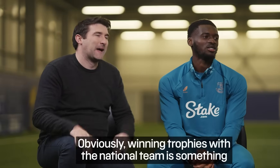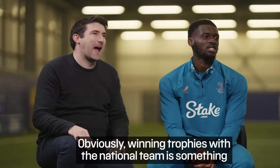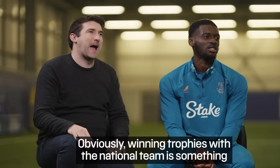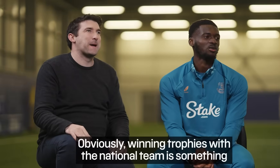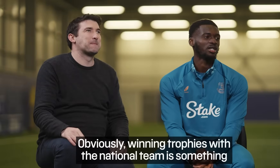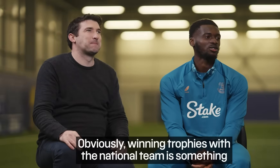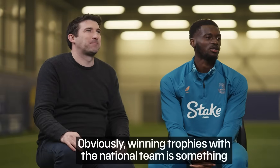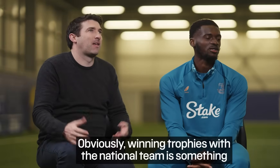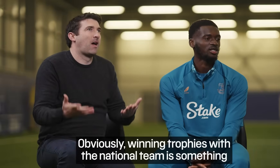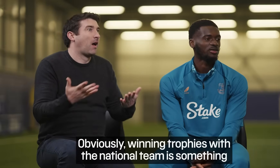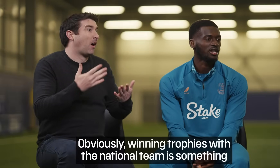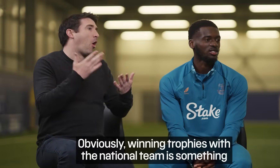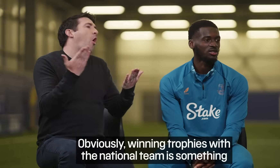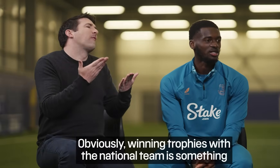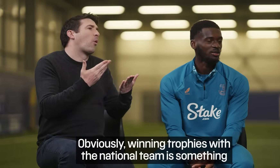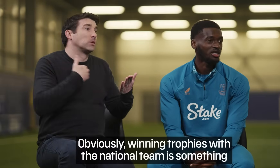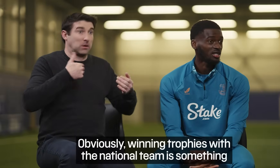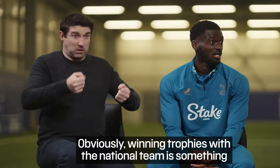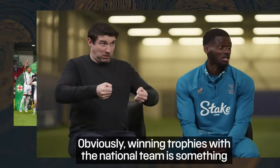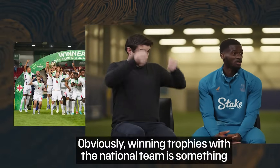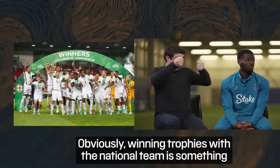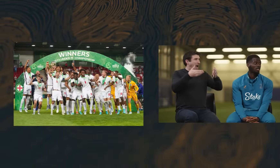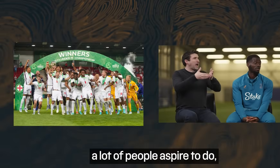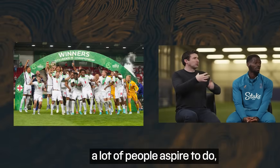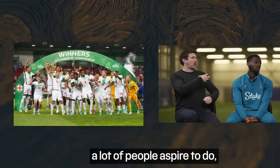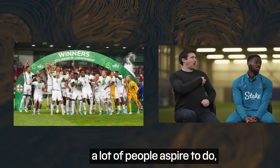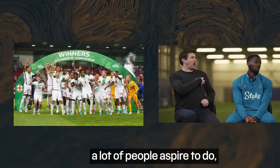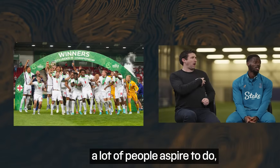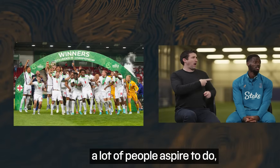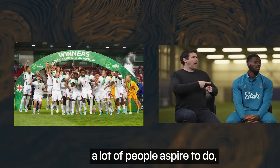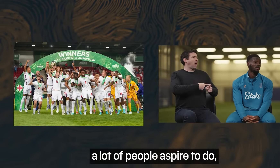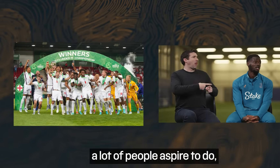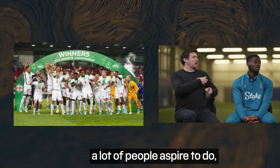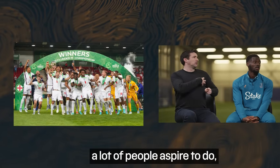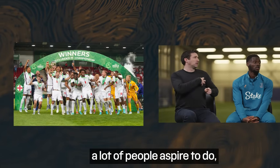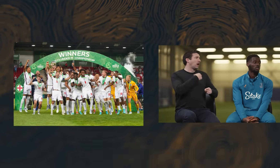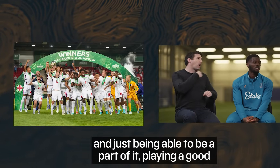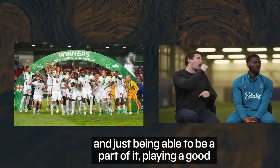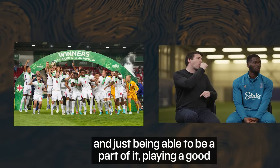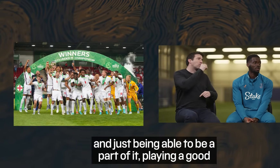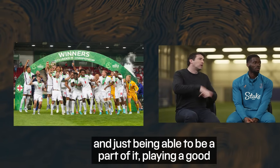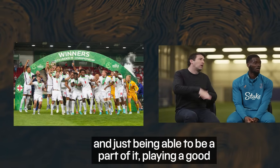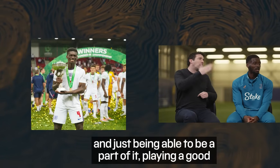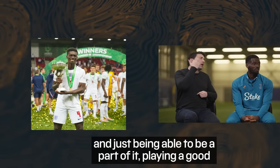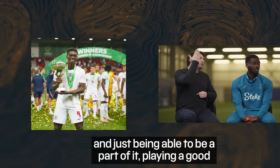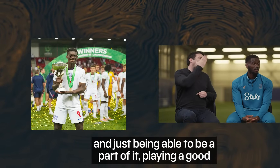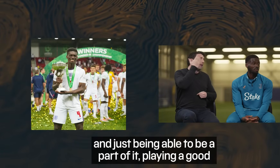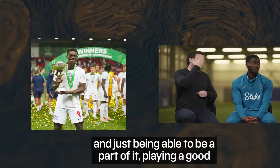Obviously, winning trophies with the national team is something a lot of people aspire to do, and just being able to be a part of it,